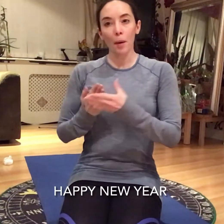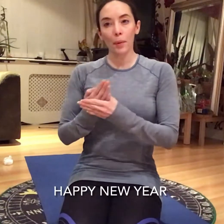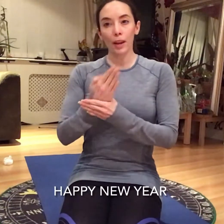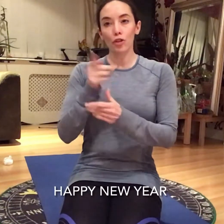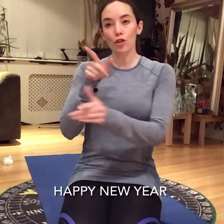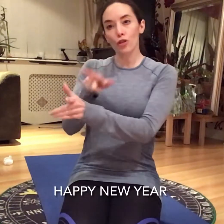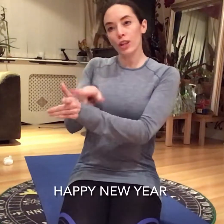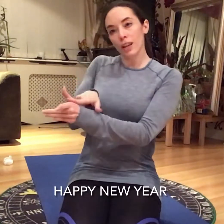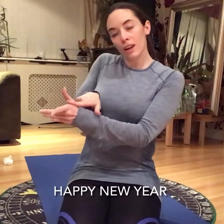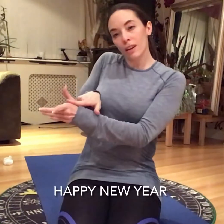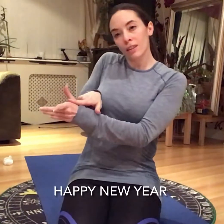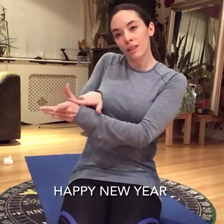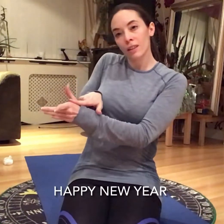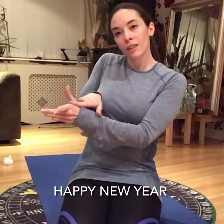Happy New Year!